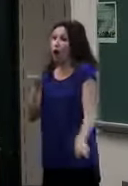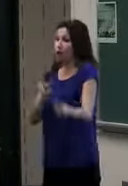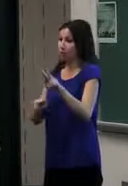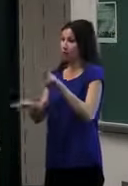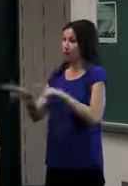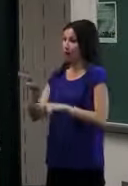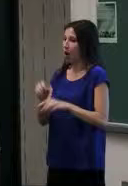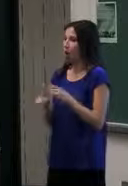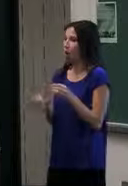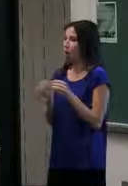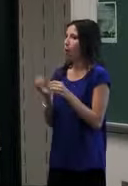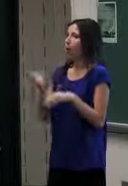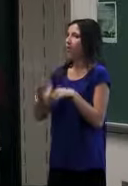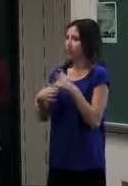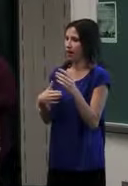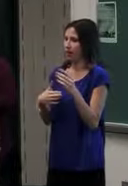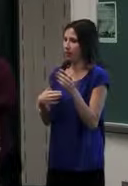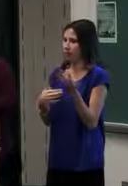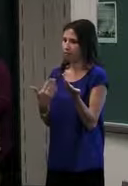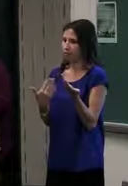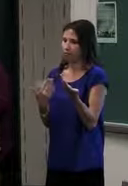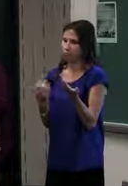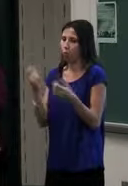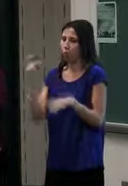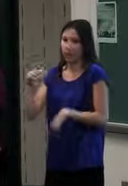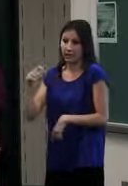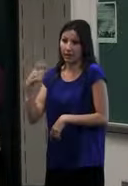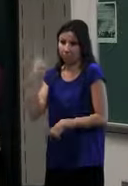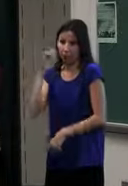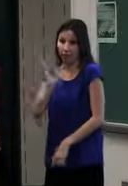got more than what I needed, but that's just because of